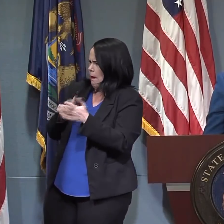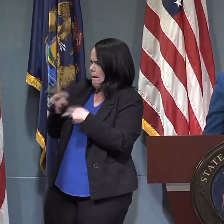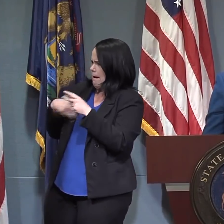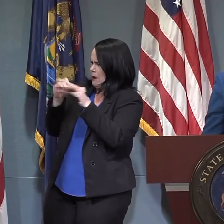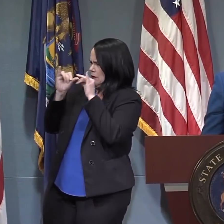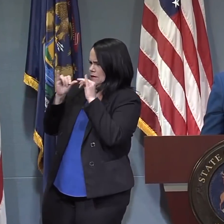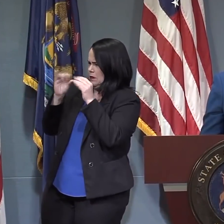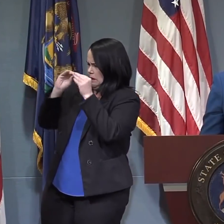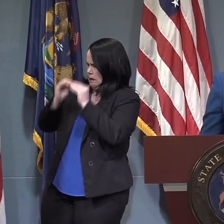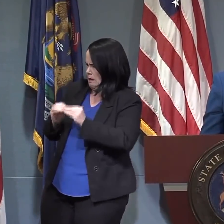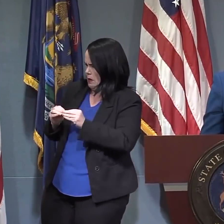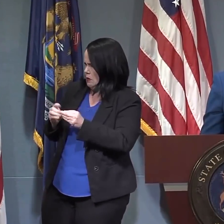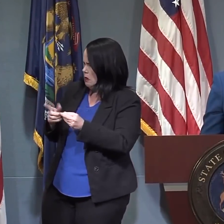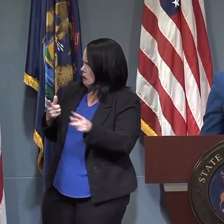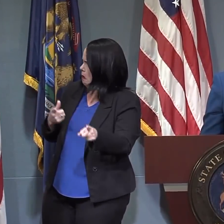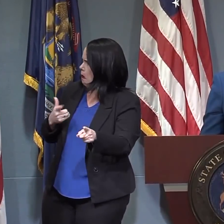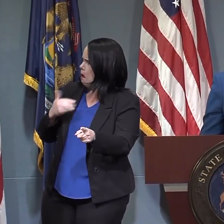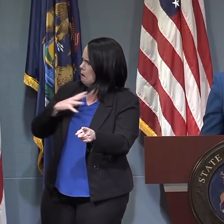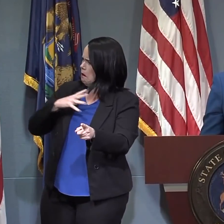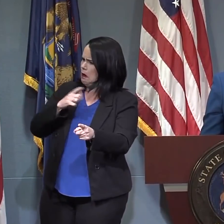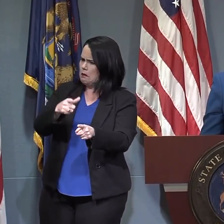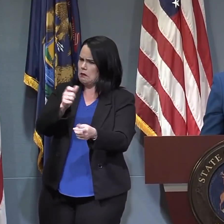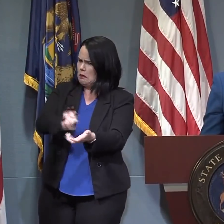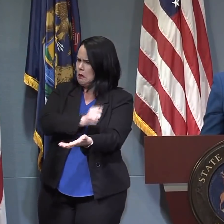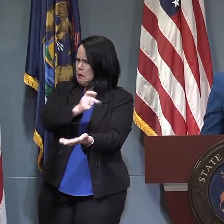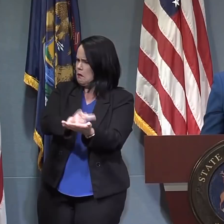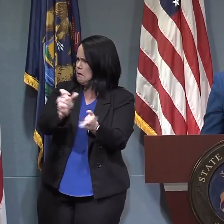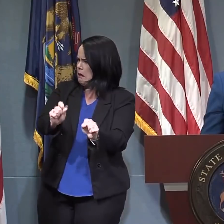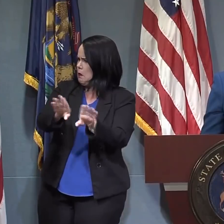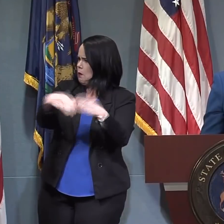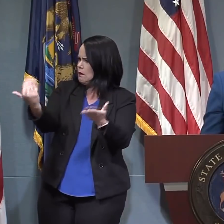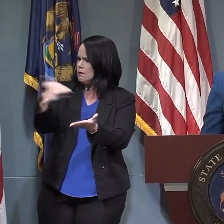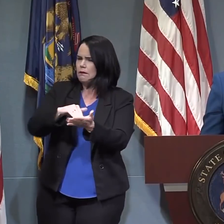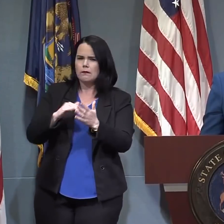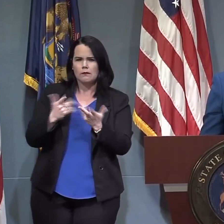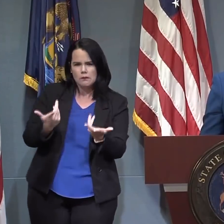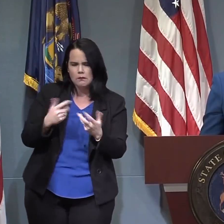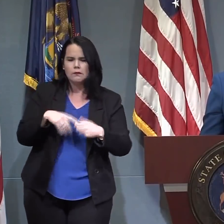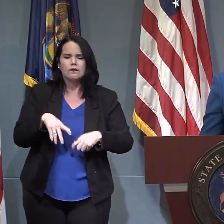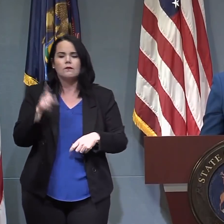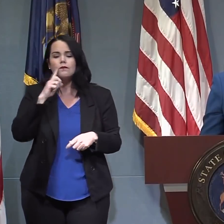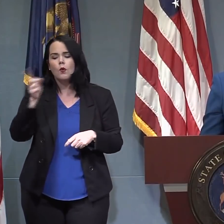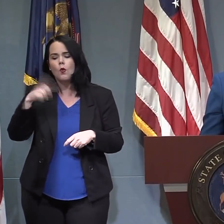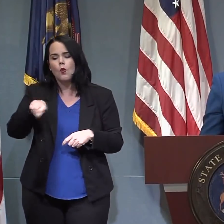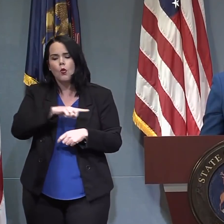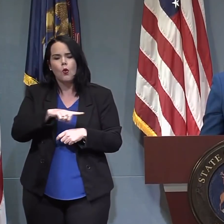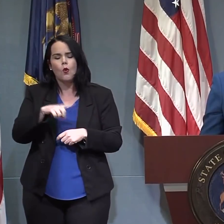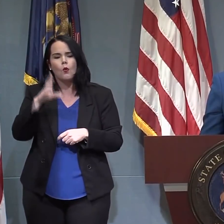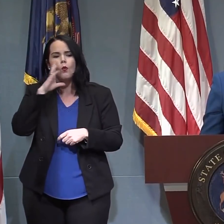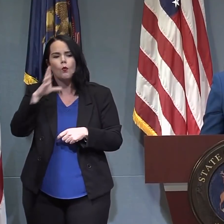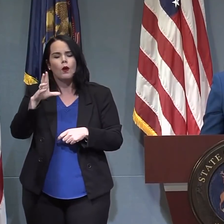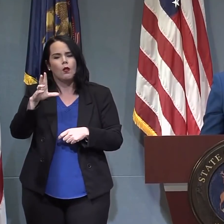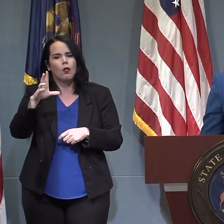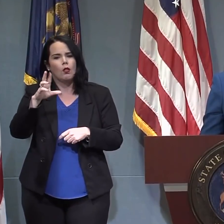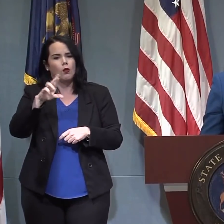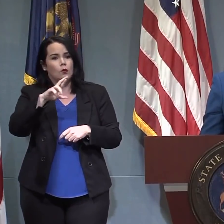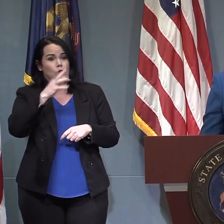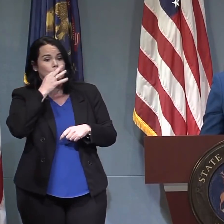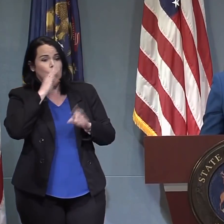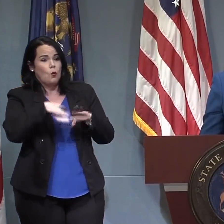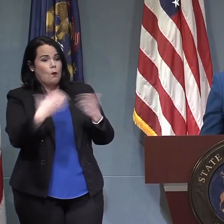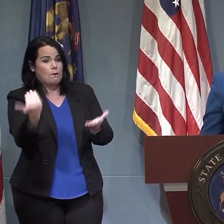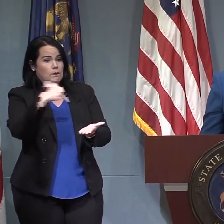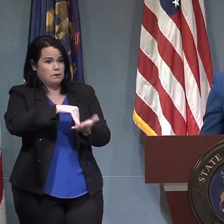that got them the green light? And for those that are going to be reopening in the coming weeks, how